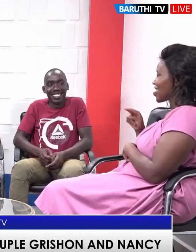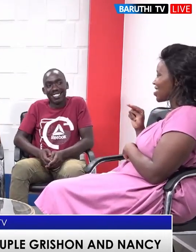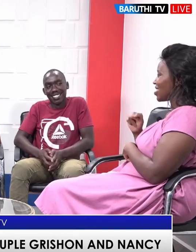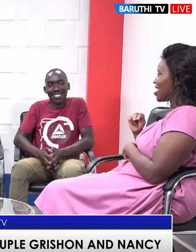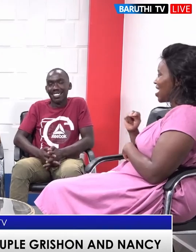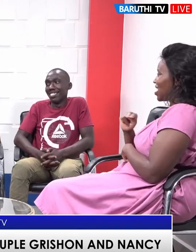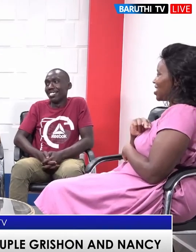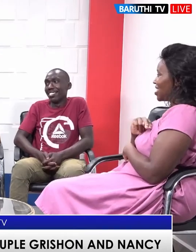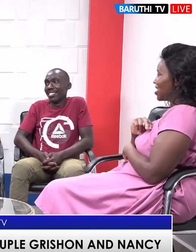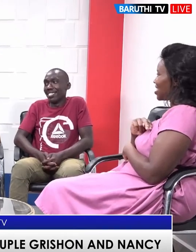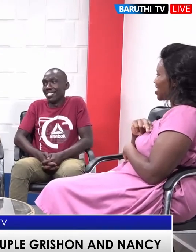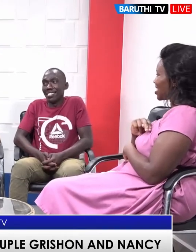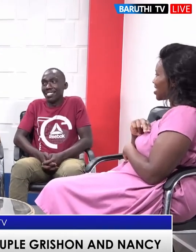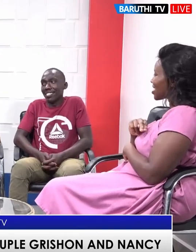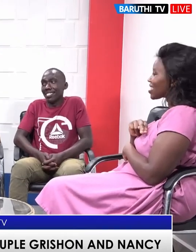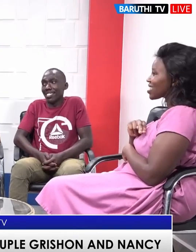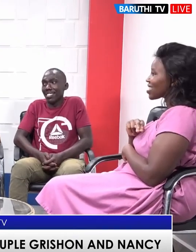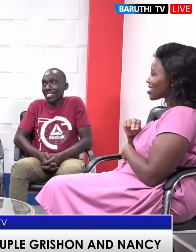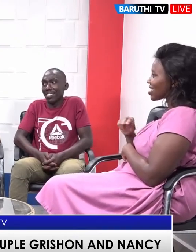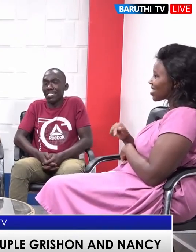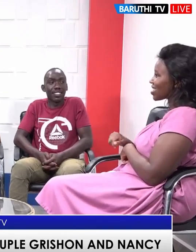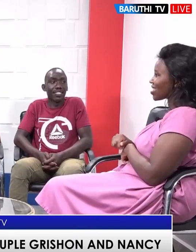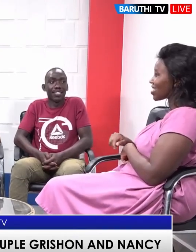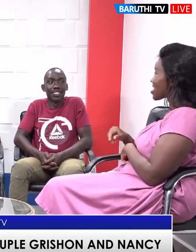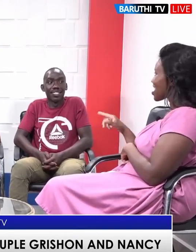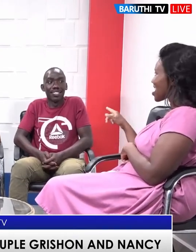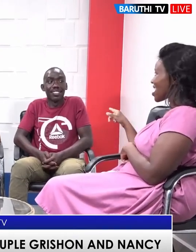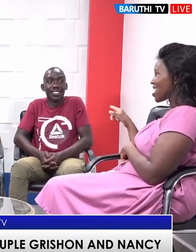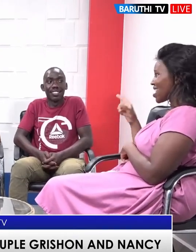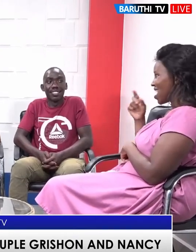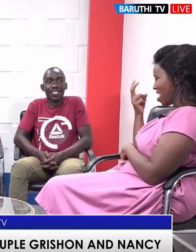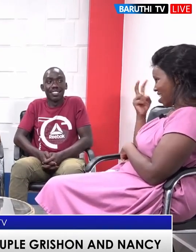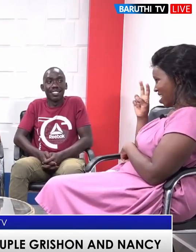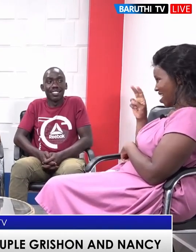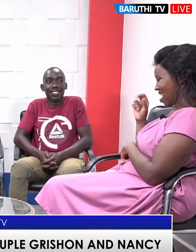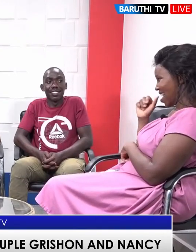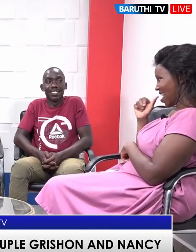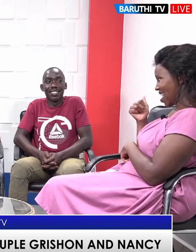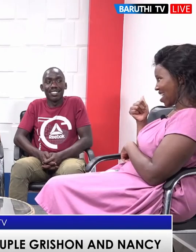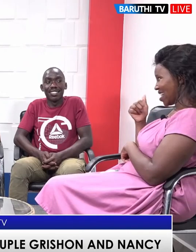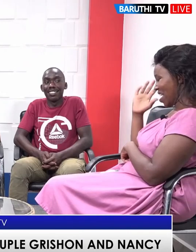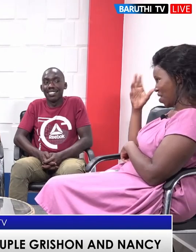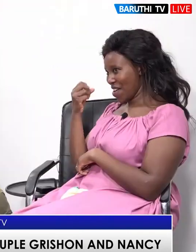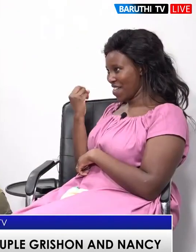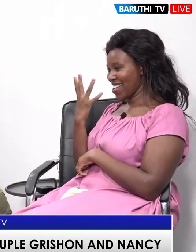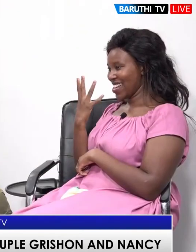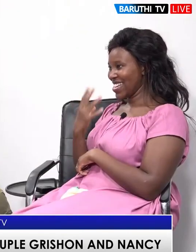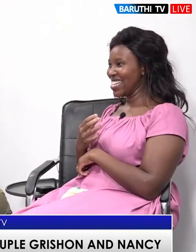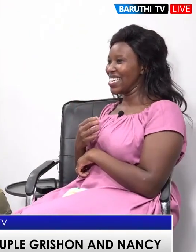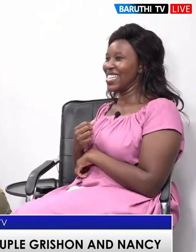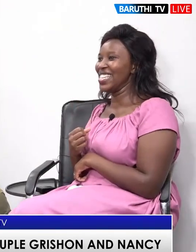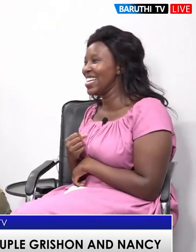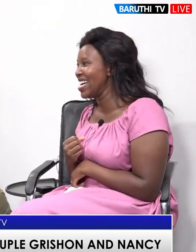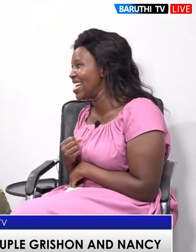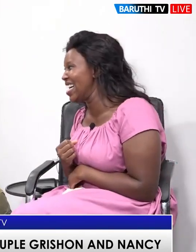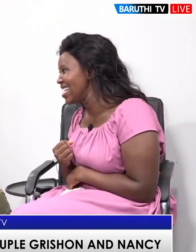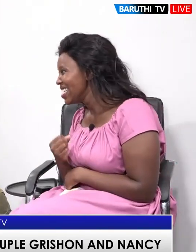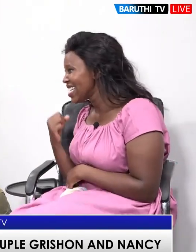enjoy the content online. Yes. So I follow you. Okay, that's so nice.